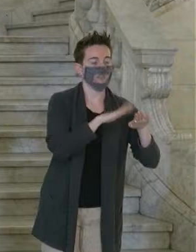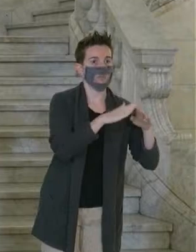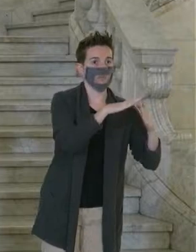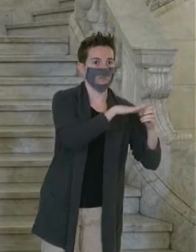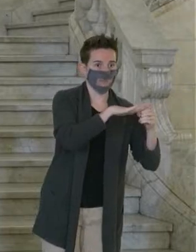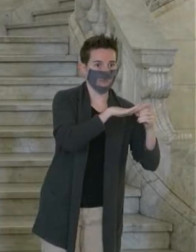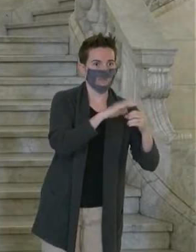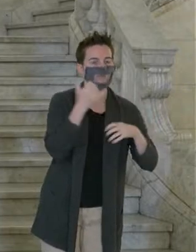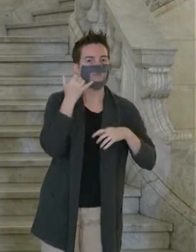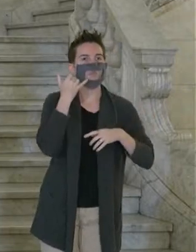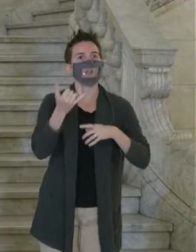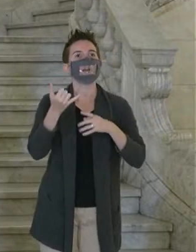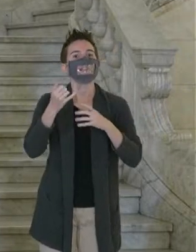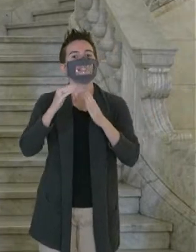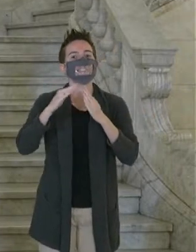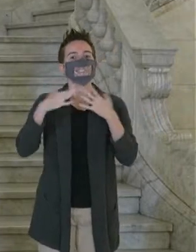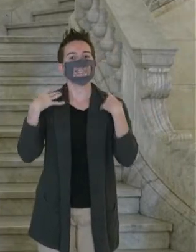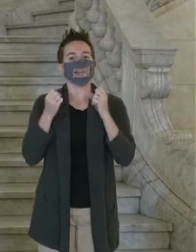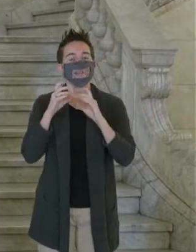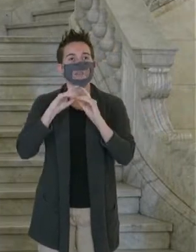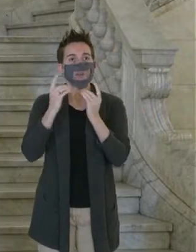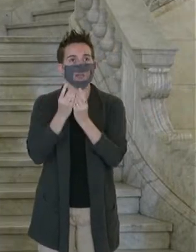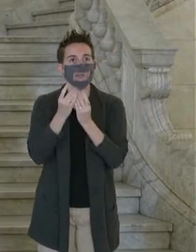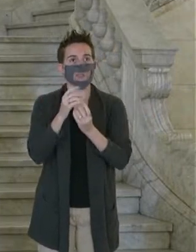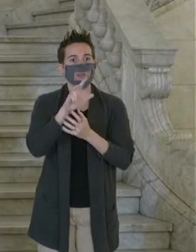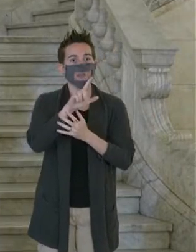department at